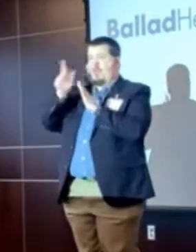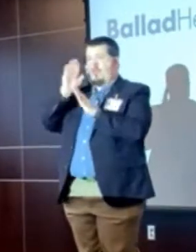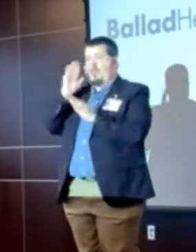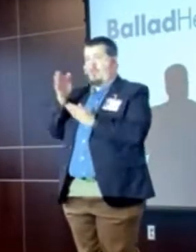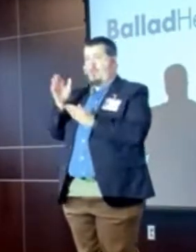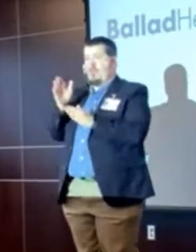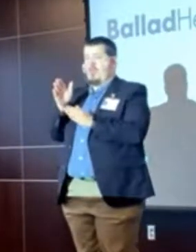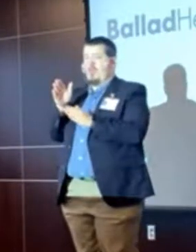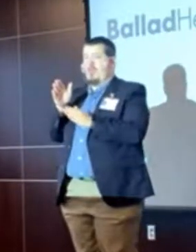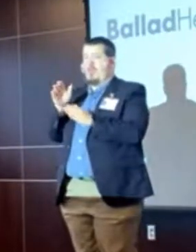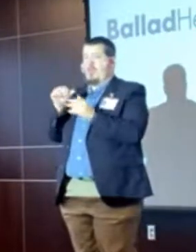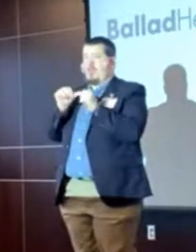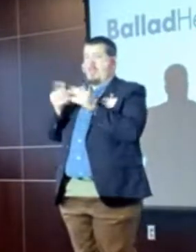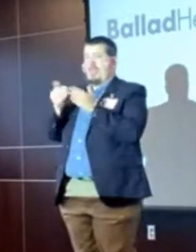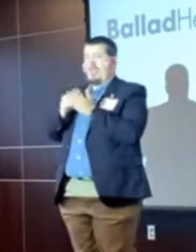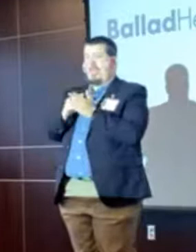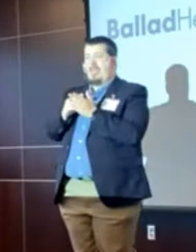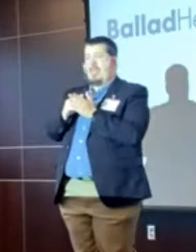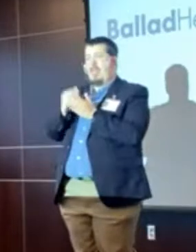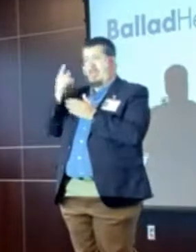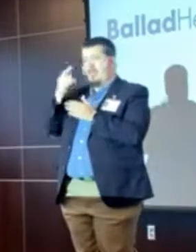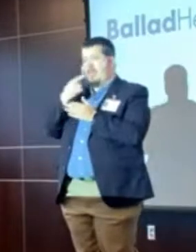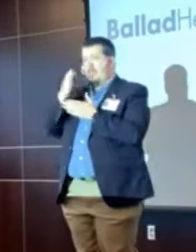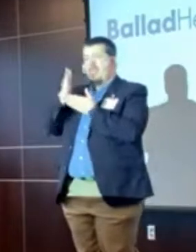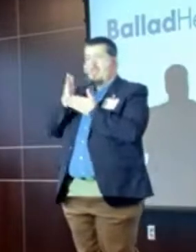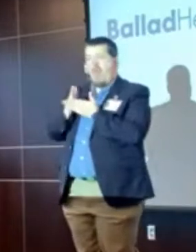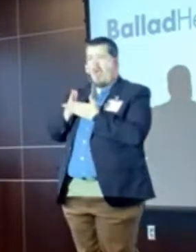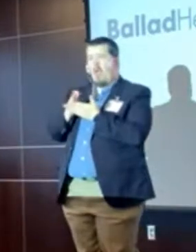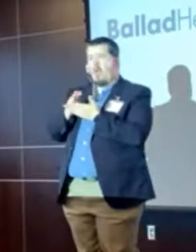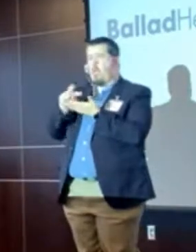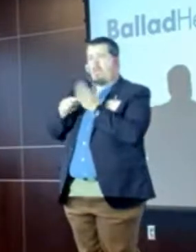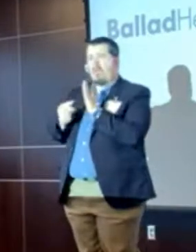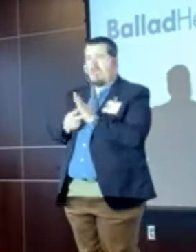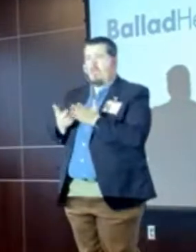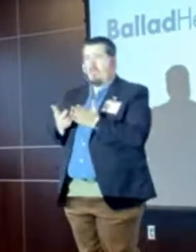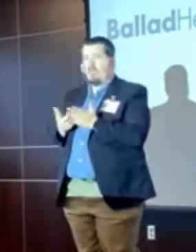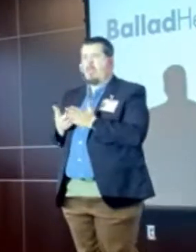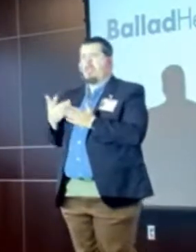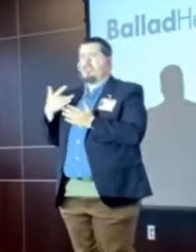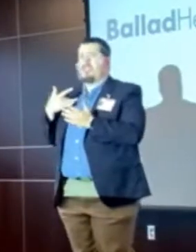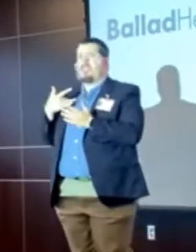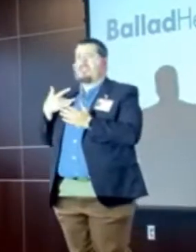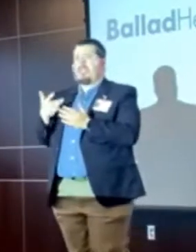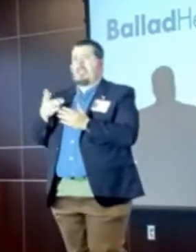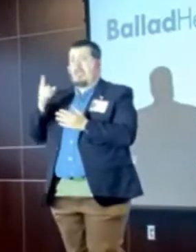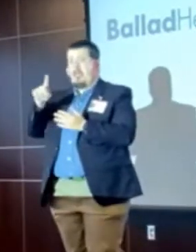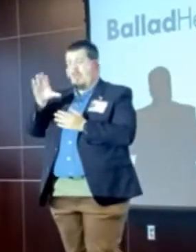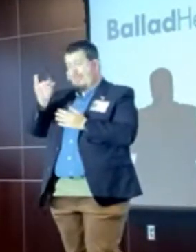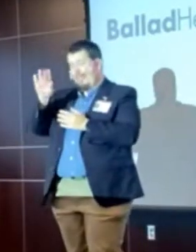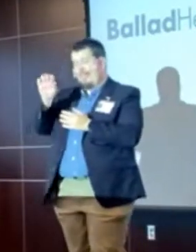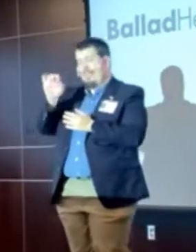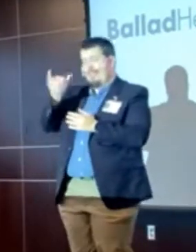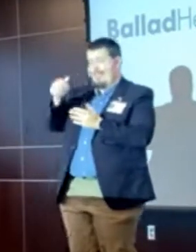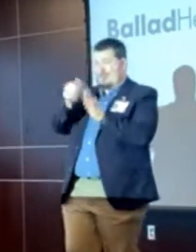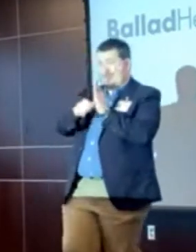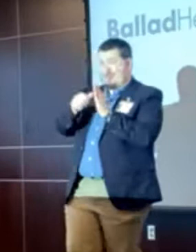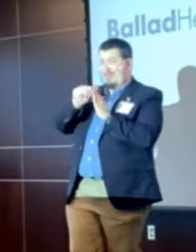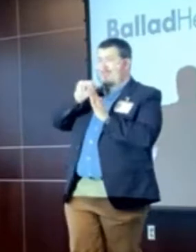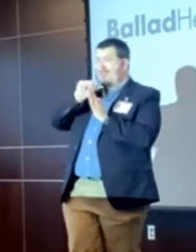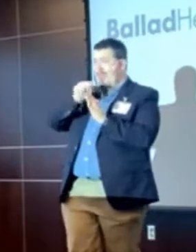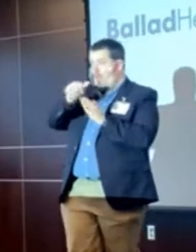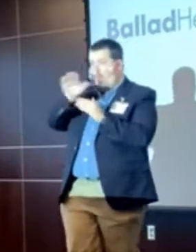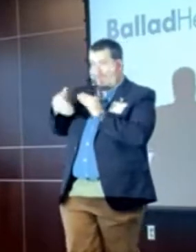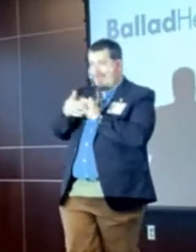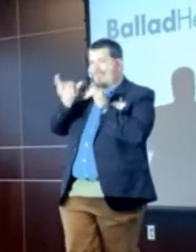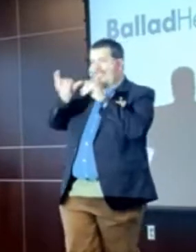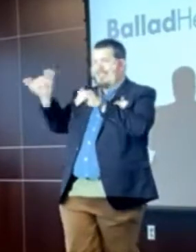are resuming? Because I know you said some, so what does that mean? Yeah, typically it's those cases that are not overnight,